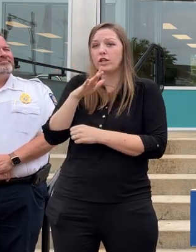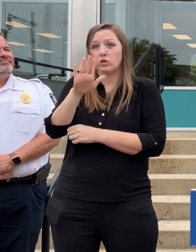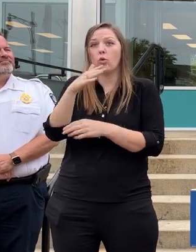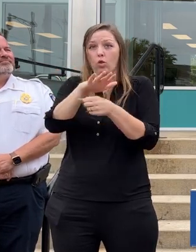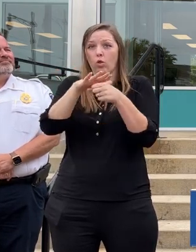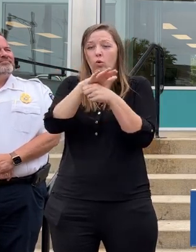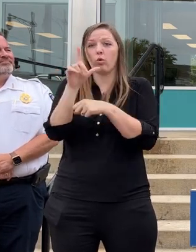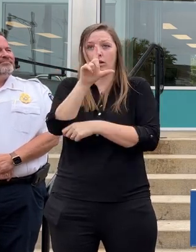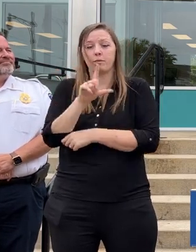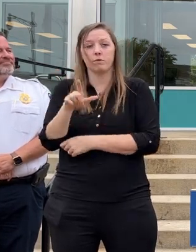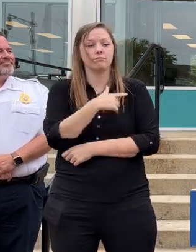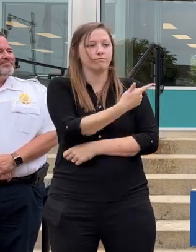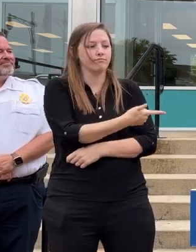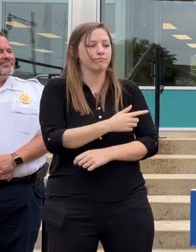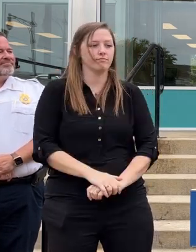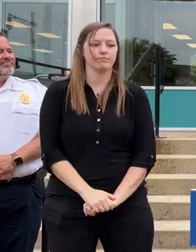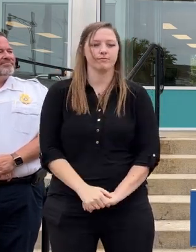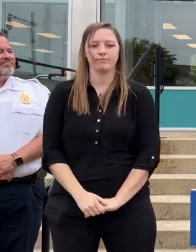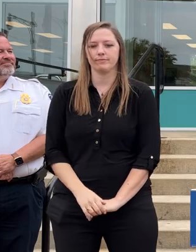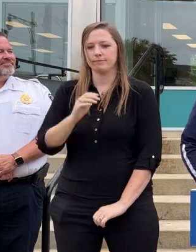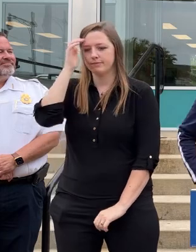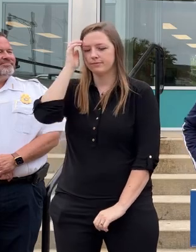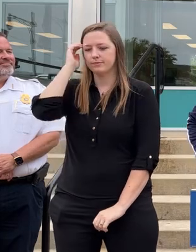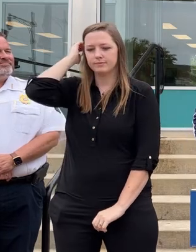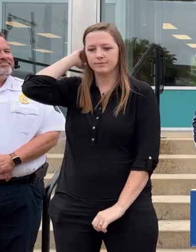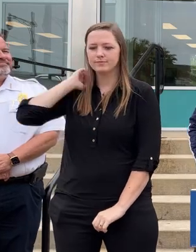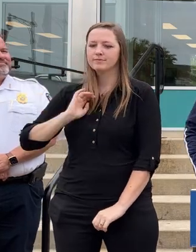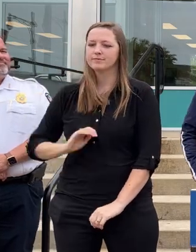branch. John? Thanks, sir.